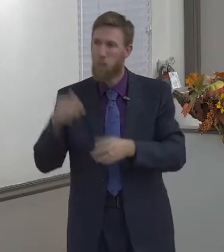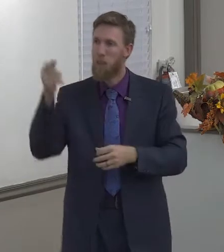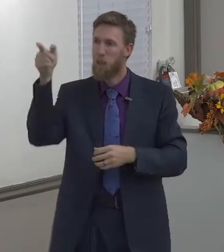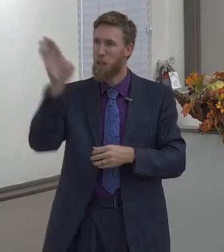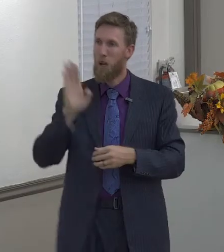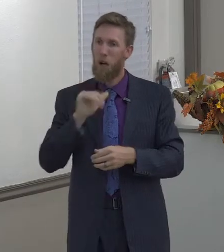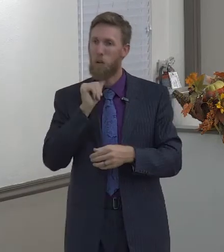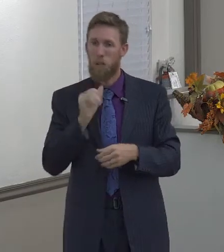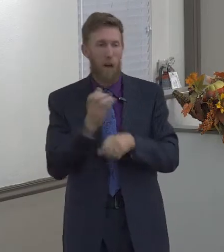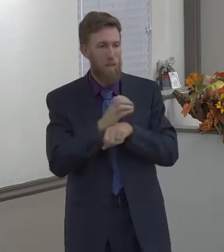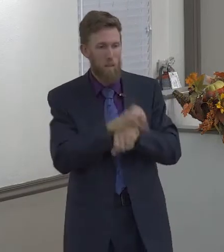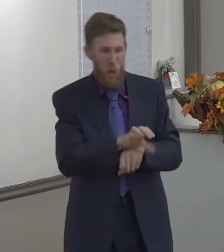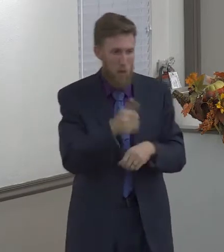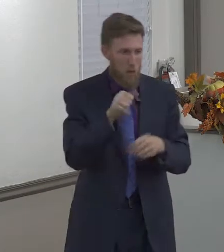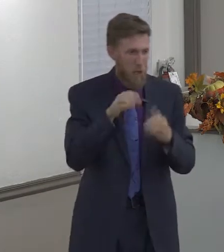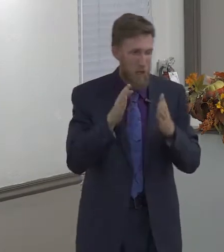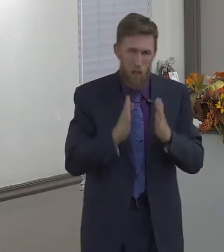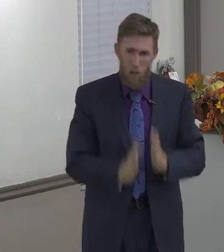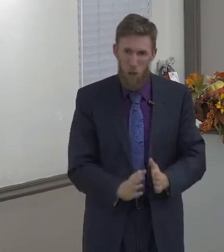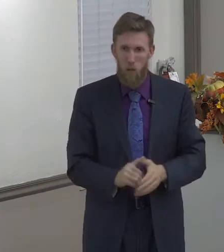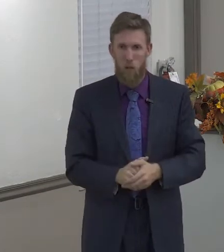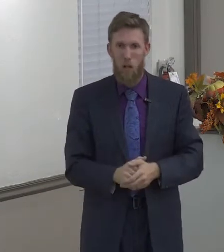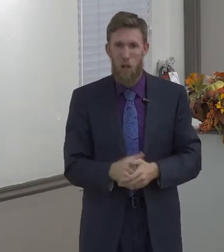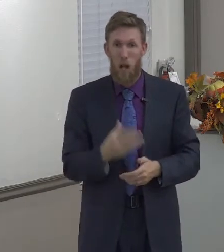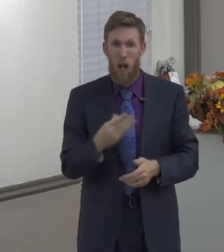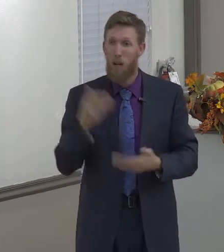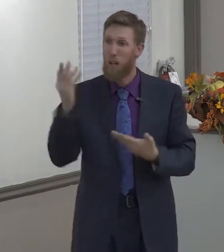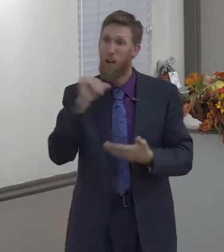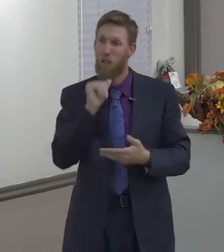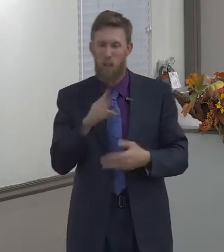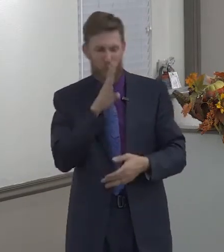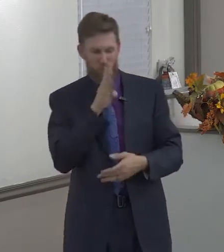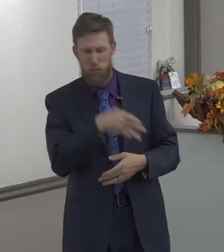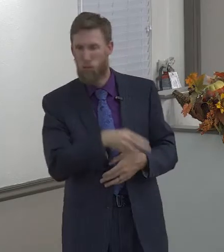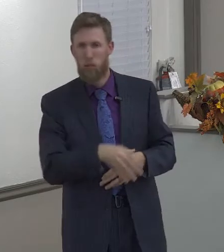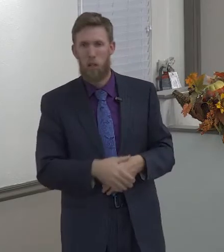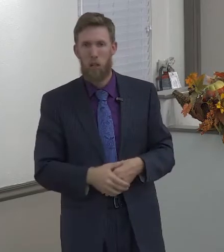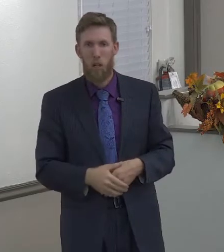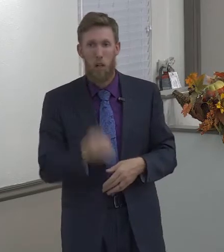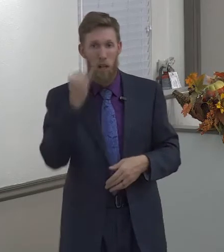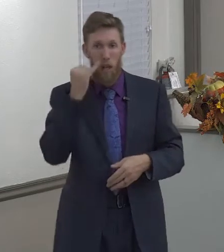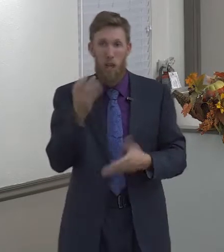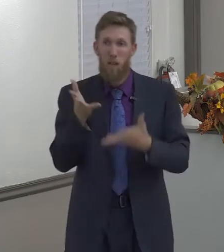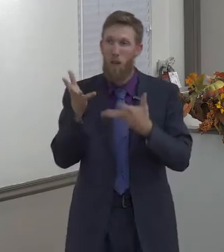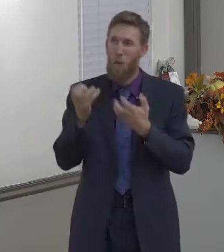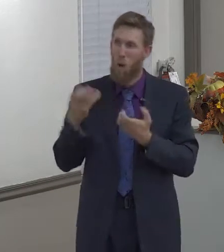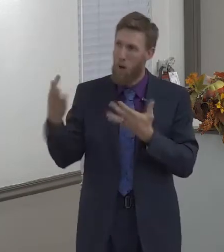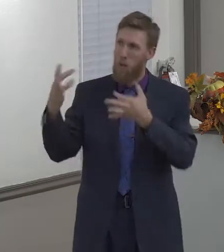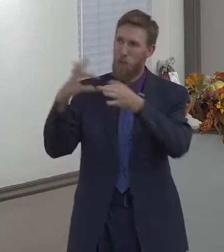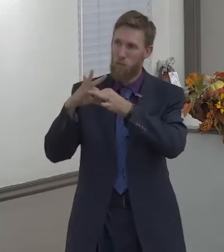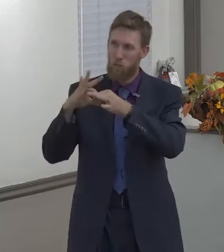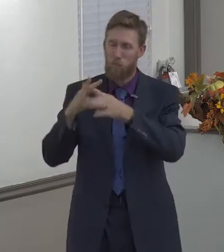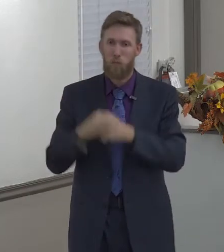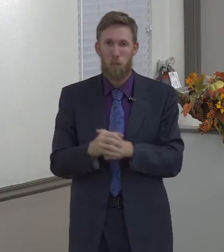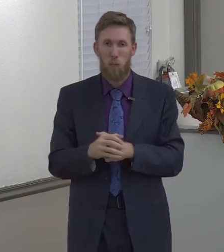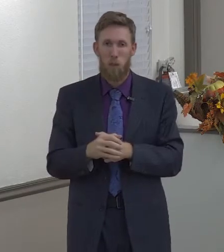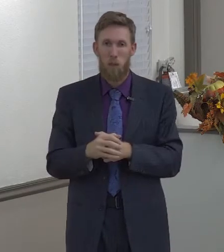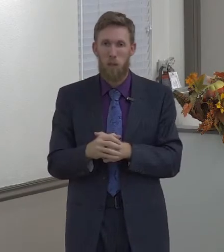that relationship. He will not prevent anyone from being saved. It is our choice. It is a relationship.